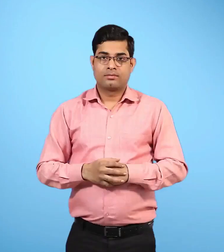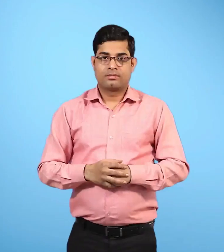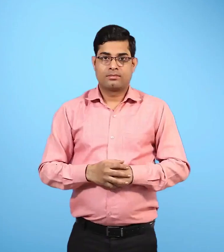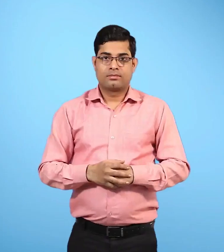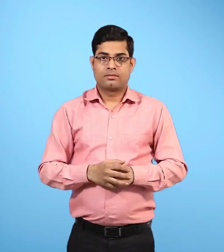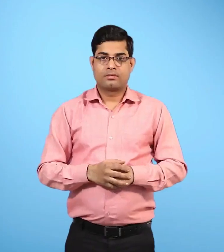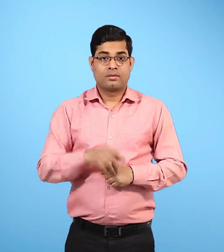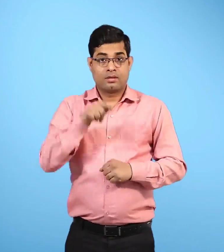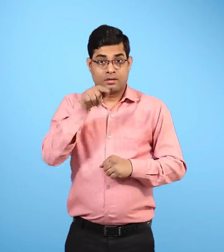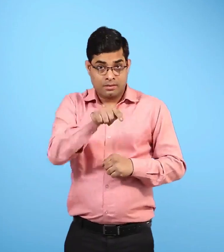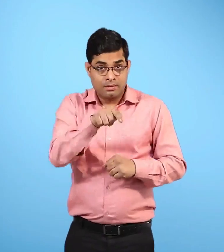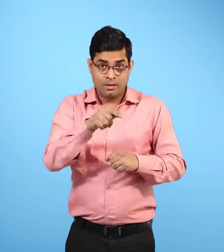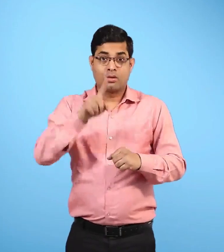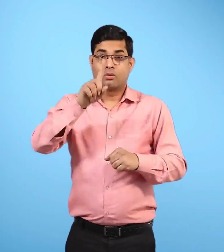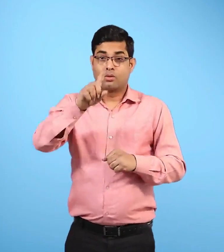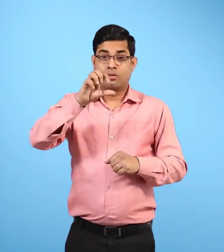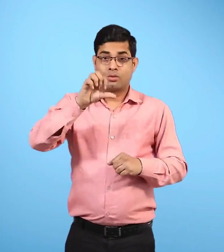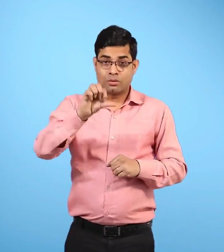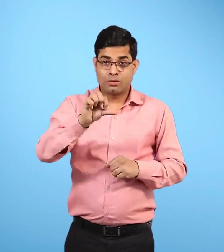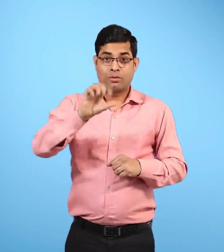mind. In 1957,